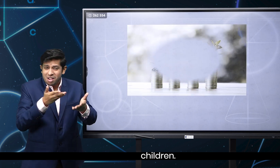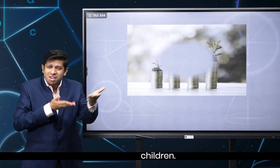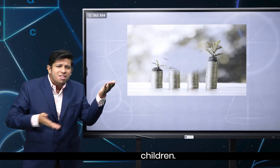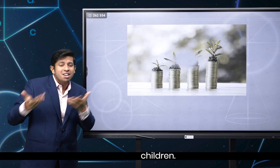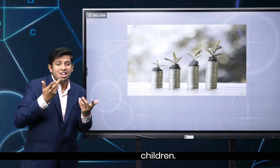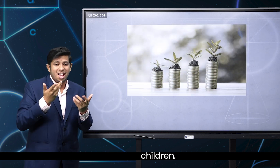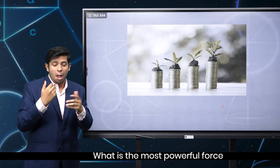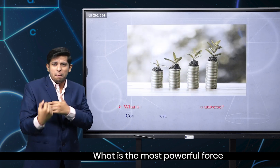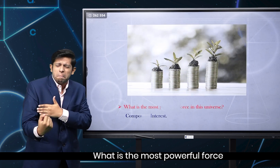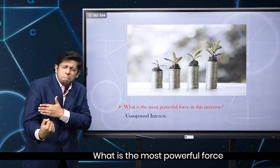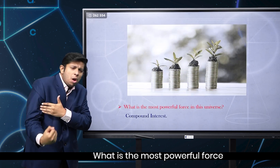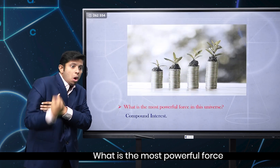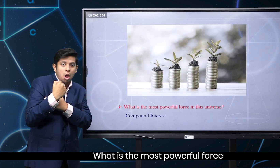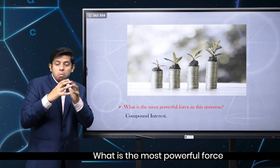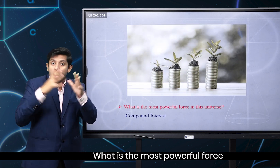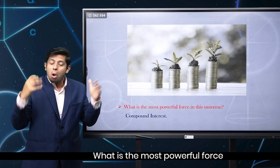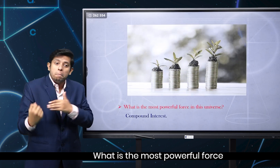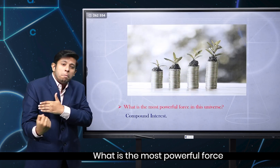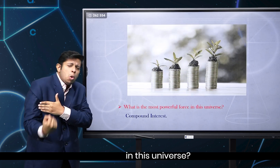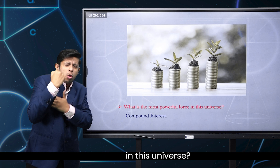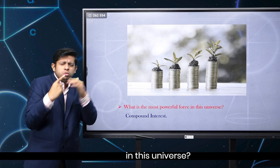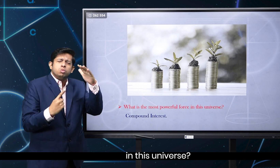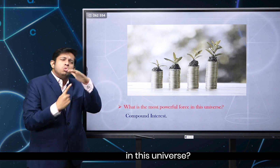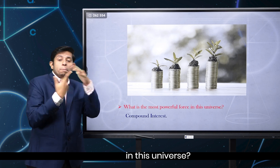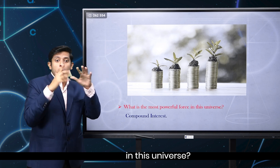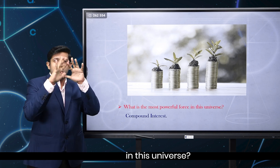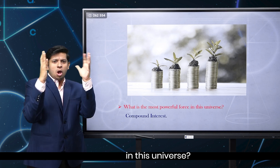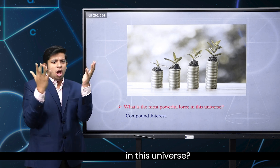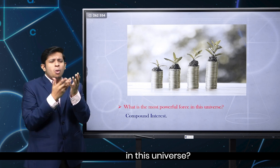Children, what is the most powerful force in this universe?